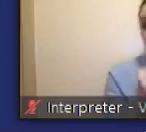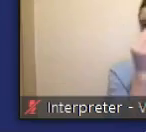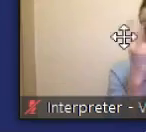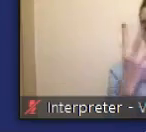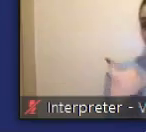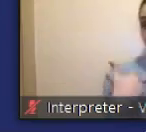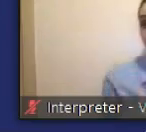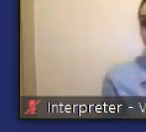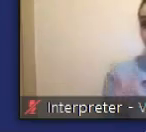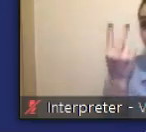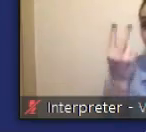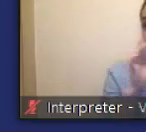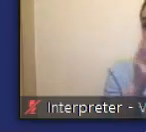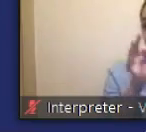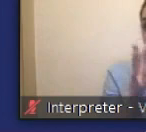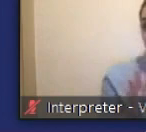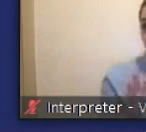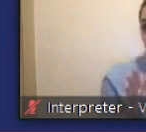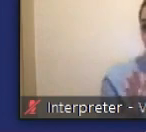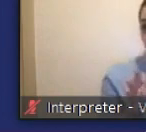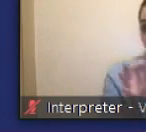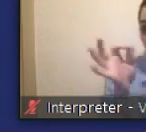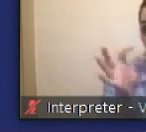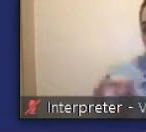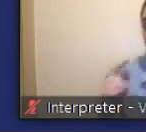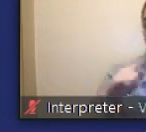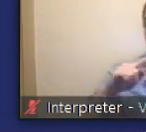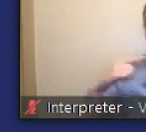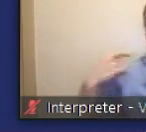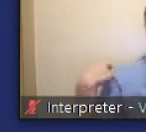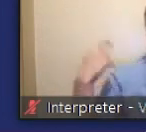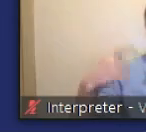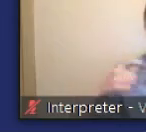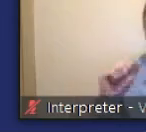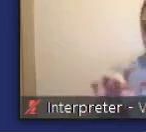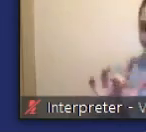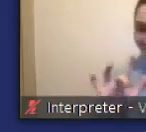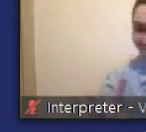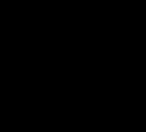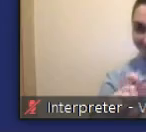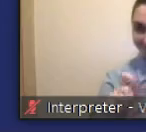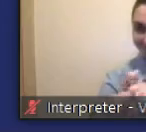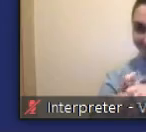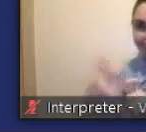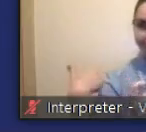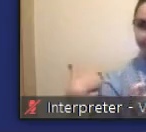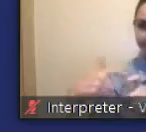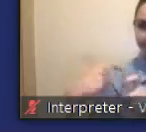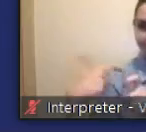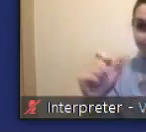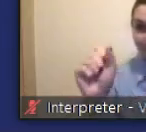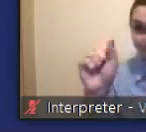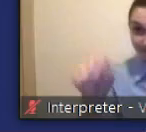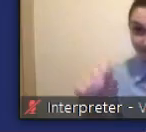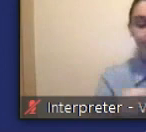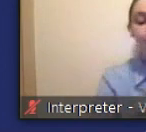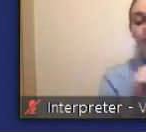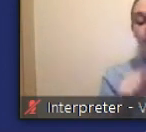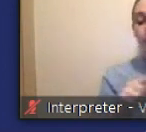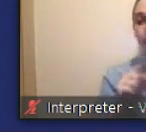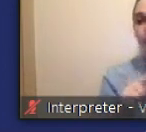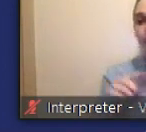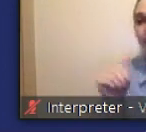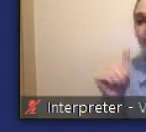interpretation options. We have a Spanish language interpretation channel and an AS, American Sign Language interpretation channel, if either of those